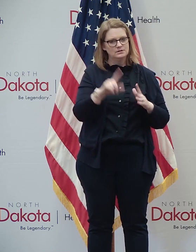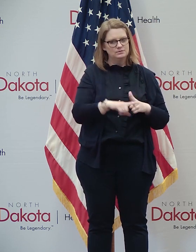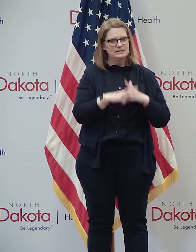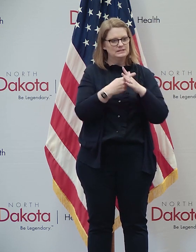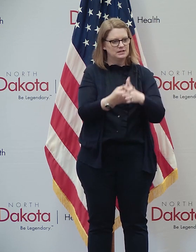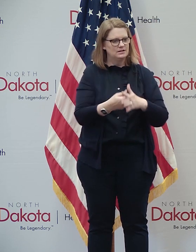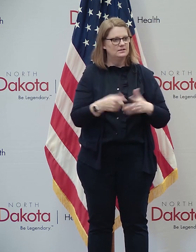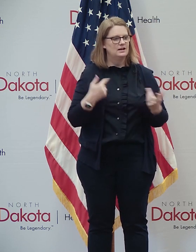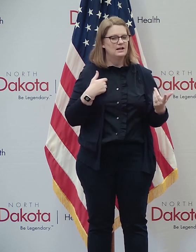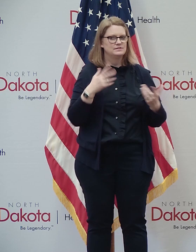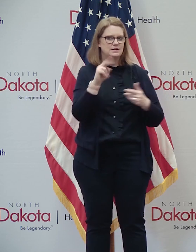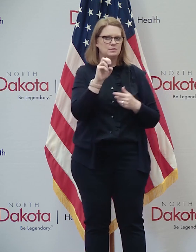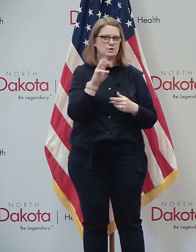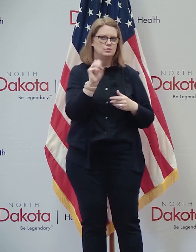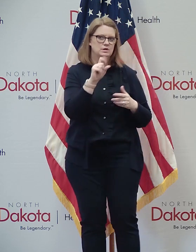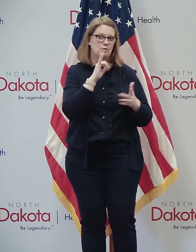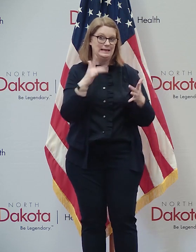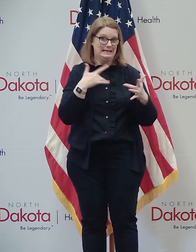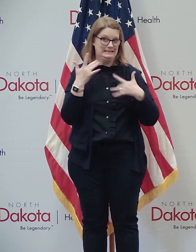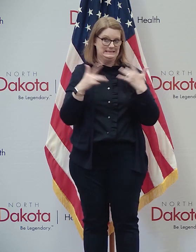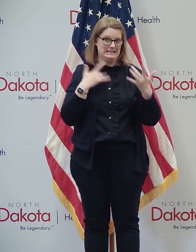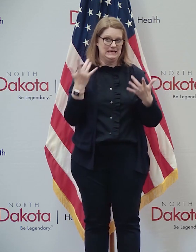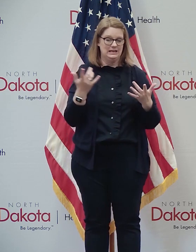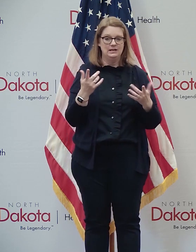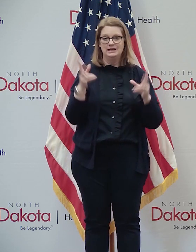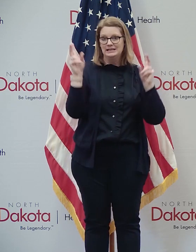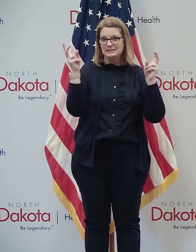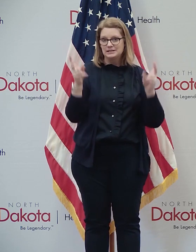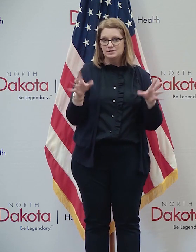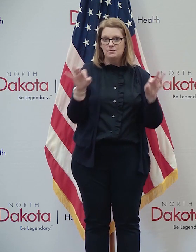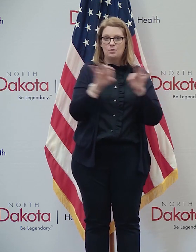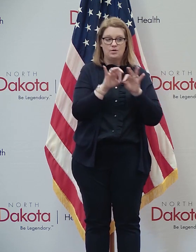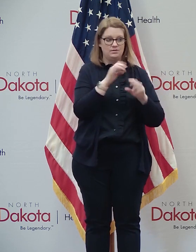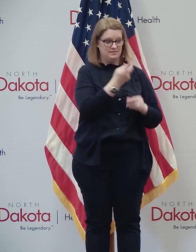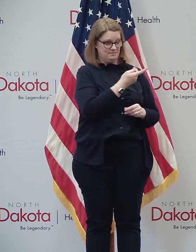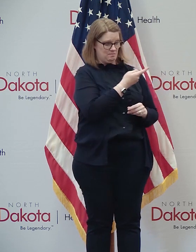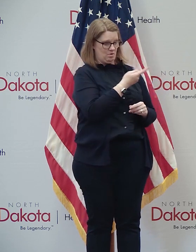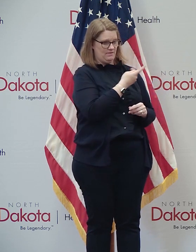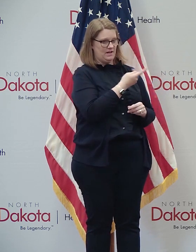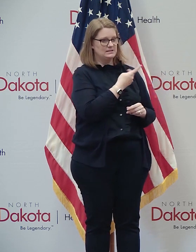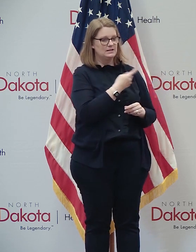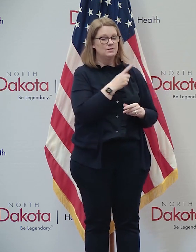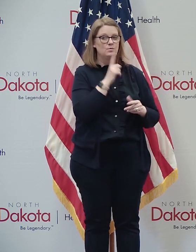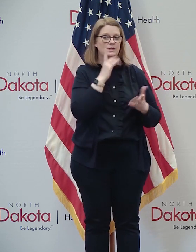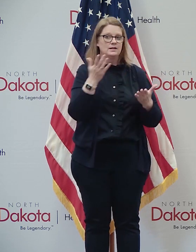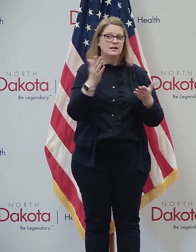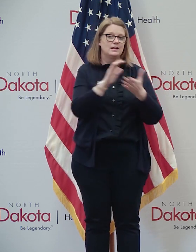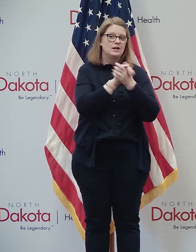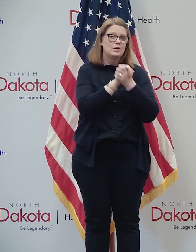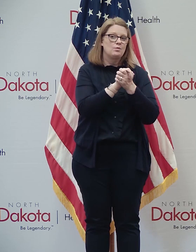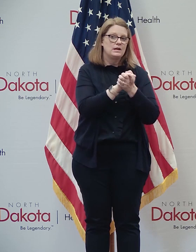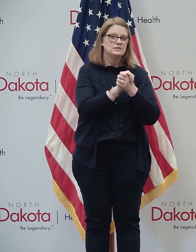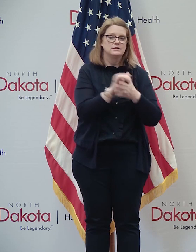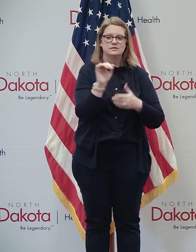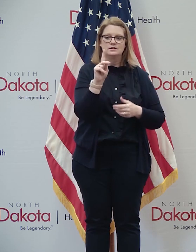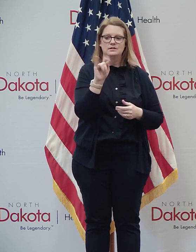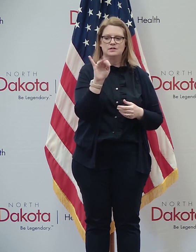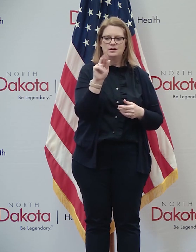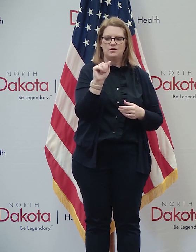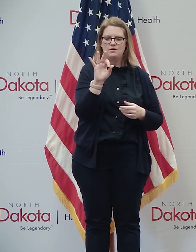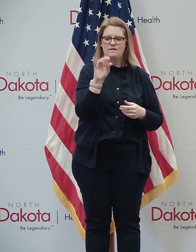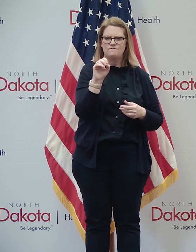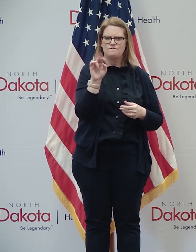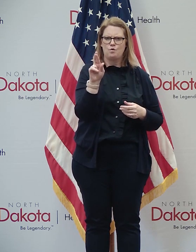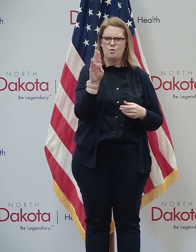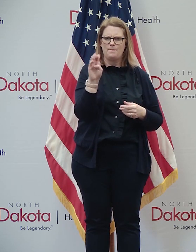and in-person classroom instruction following the social distancing guidelines and all of the guidelines that are within our Smart Restart.